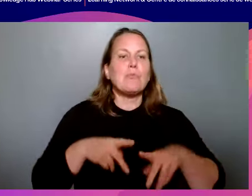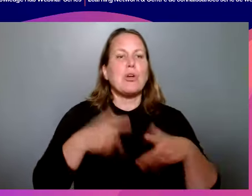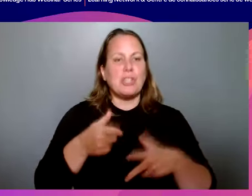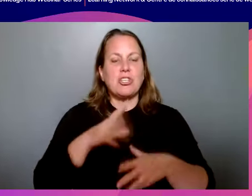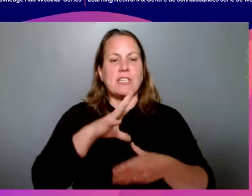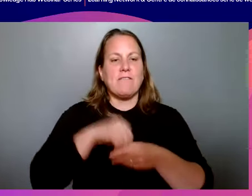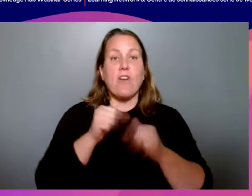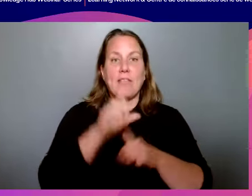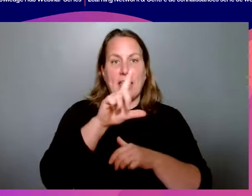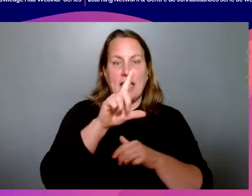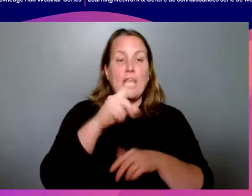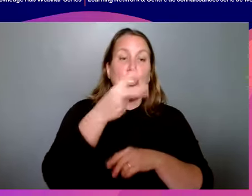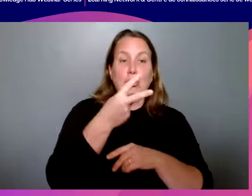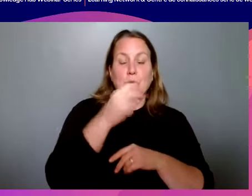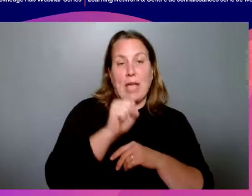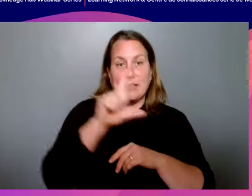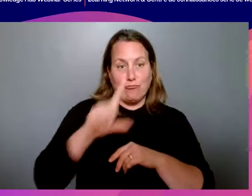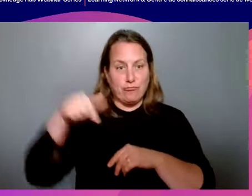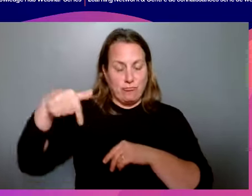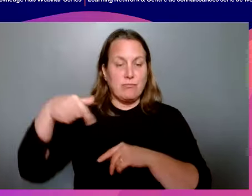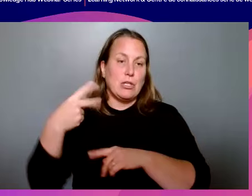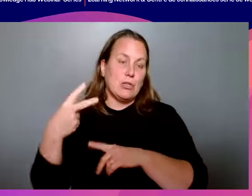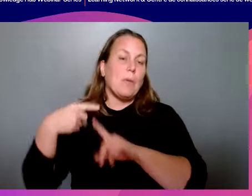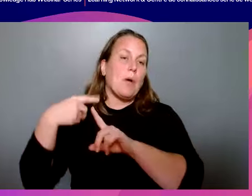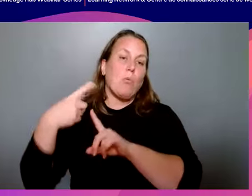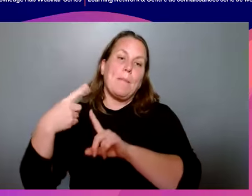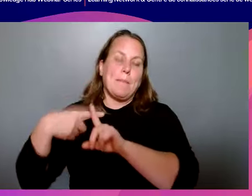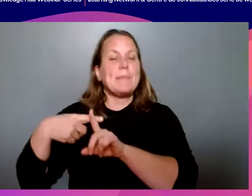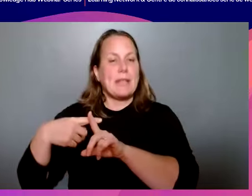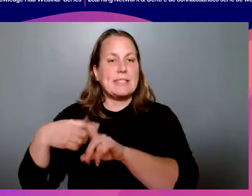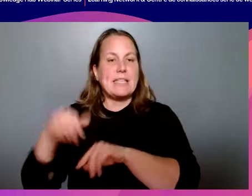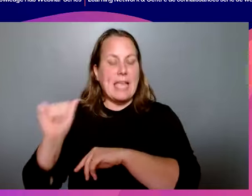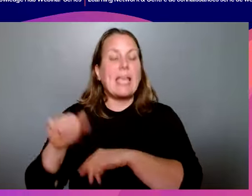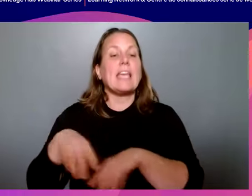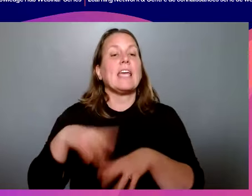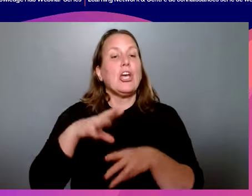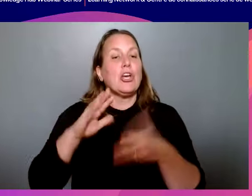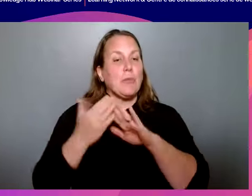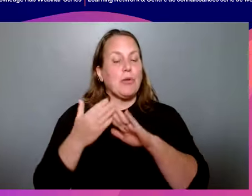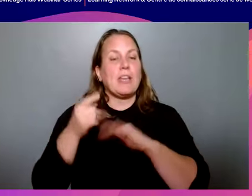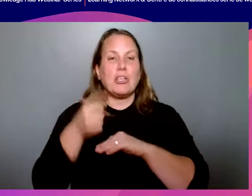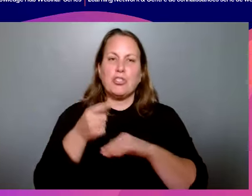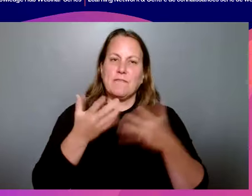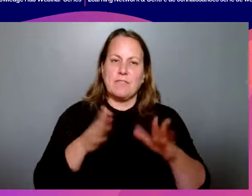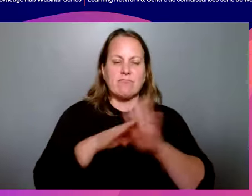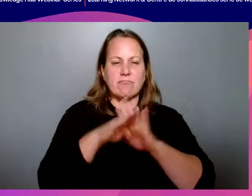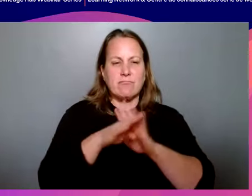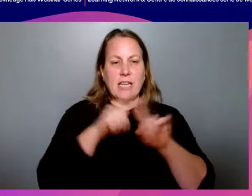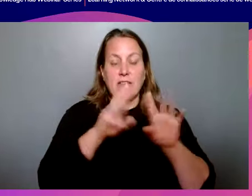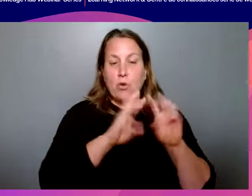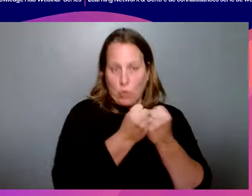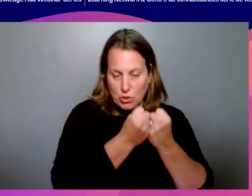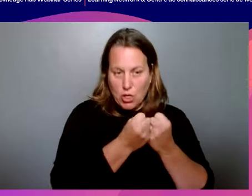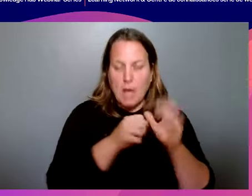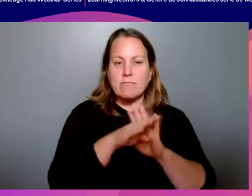2SLGBTQIA+ community organizing. They co-founded Workshop, Building Safer Spaces, a